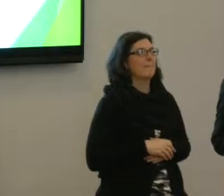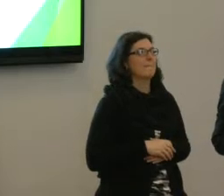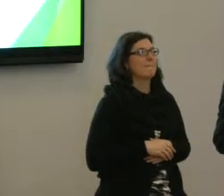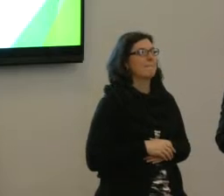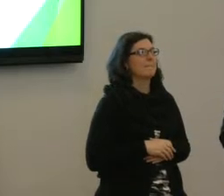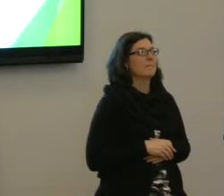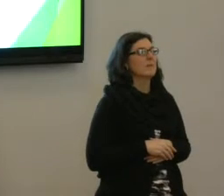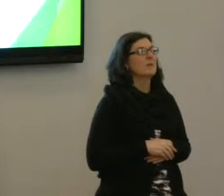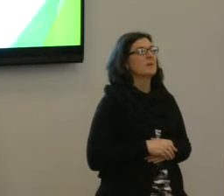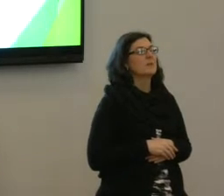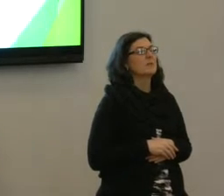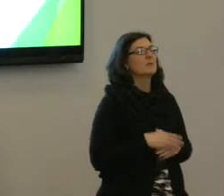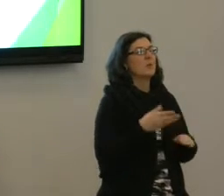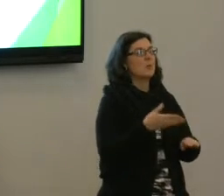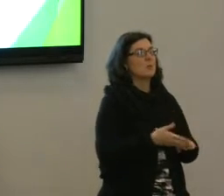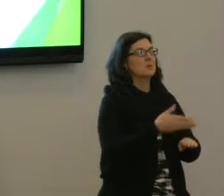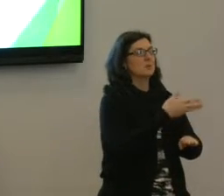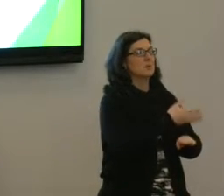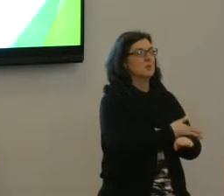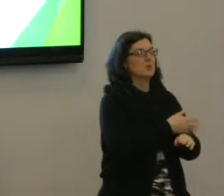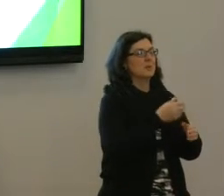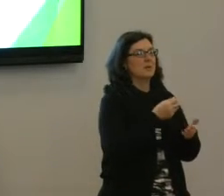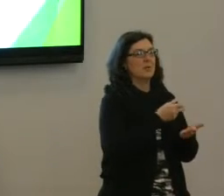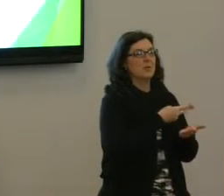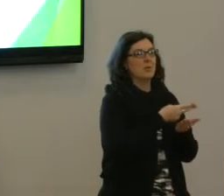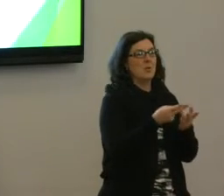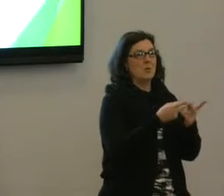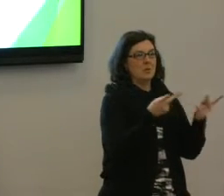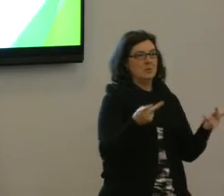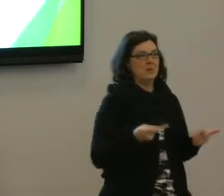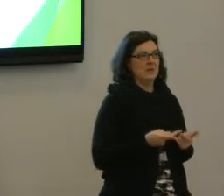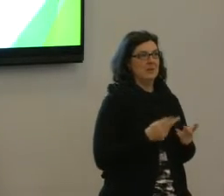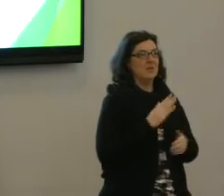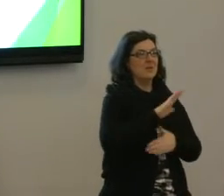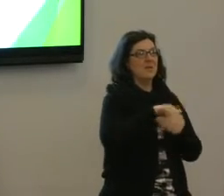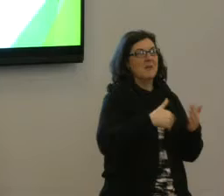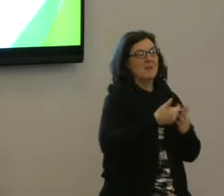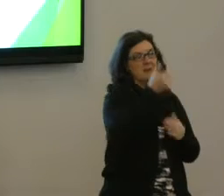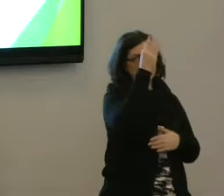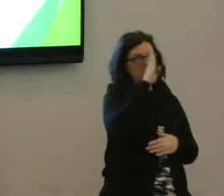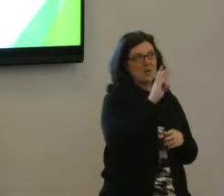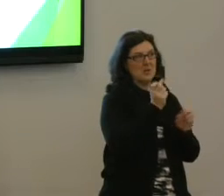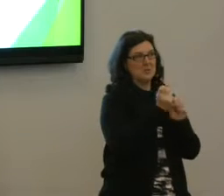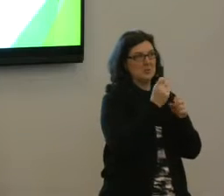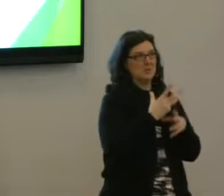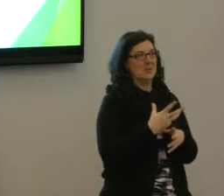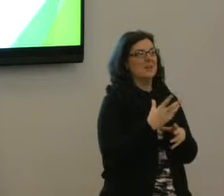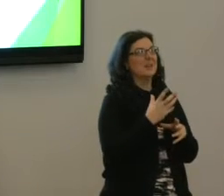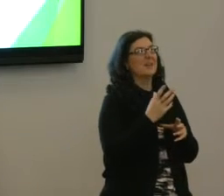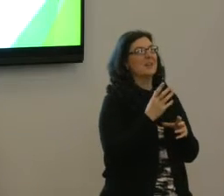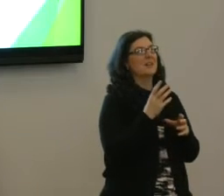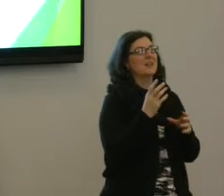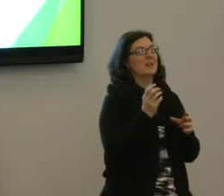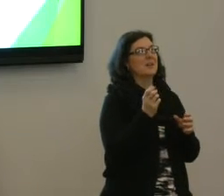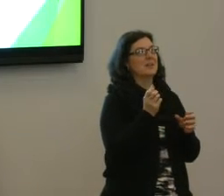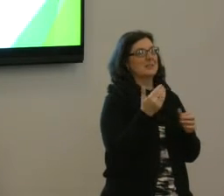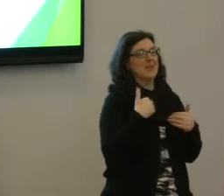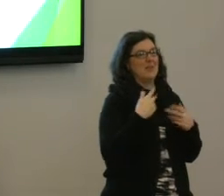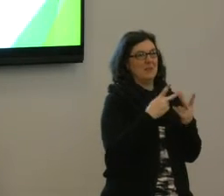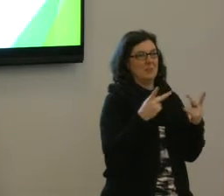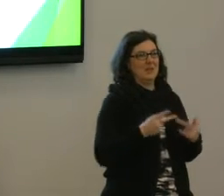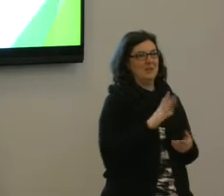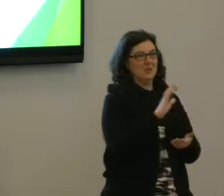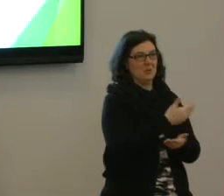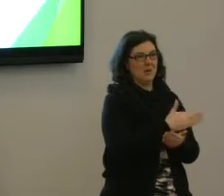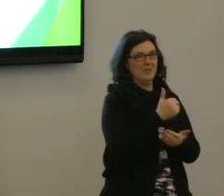sanctuary. All God's critters have got a place in the choir. You know the song? Some sing high, some